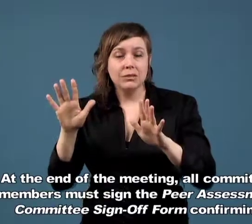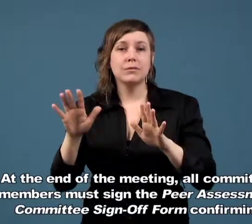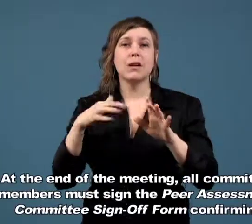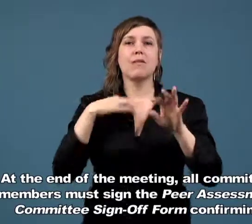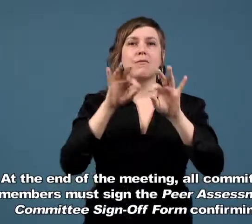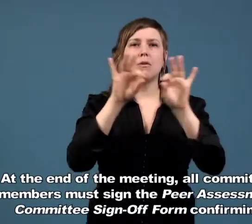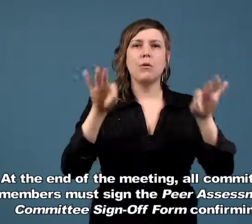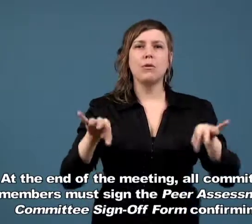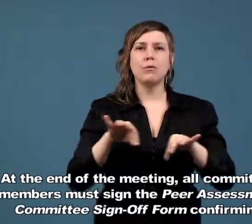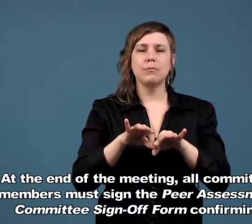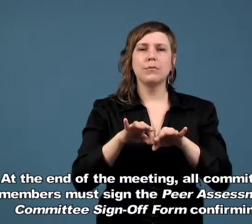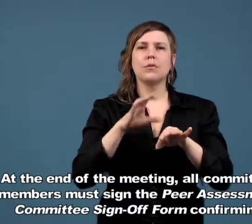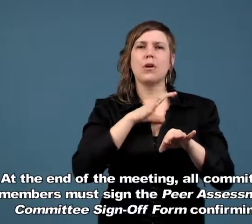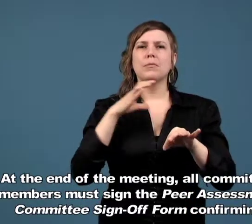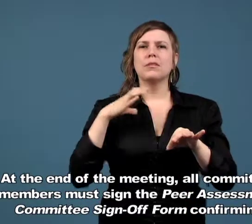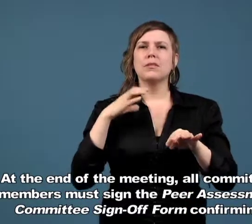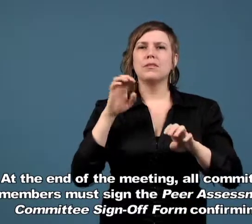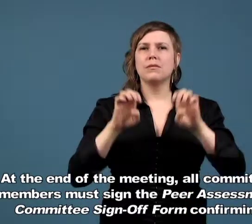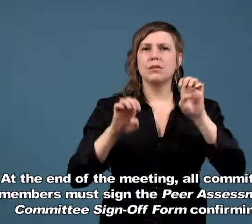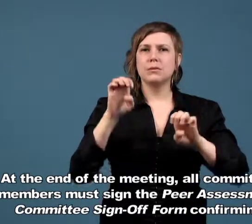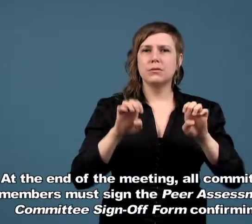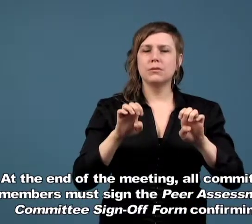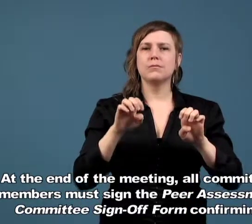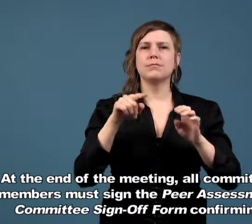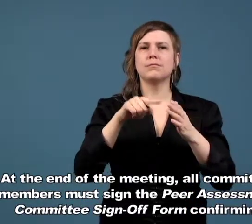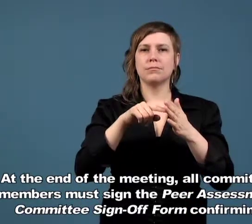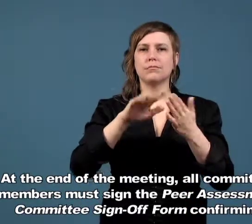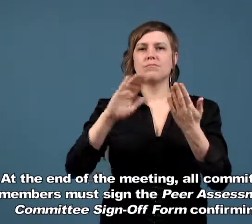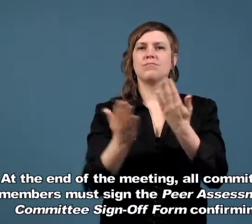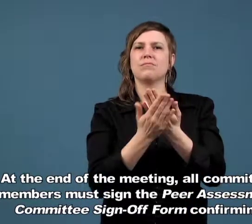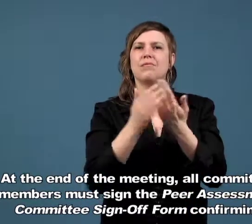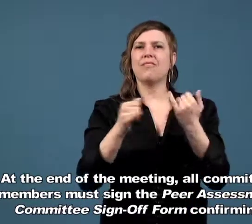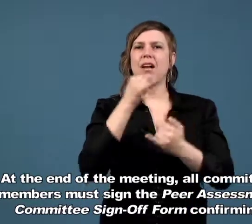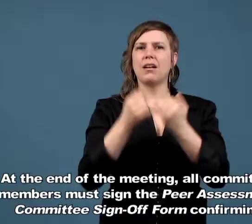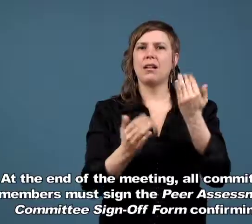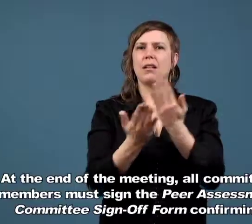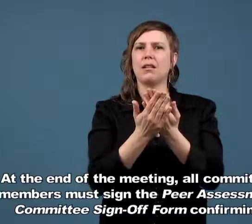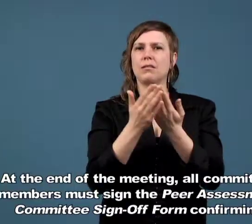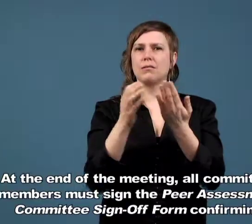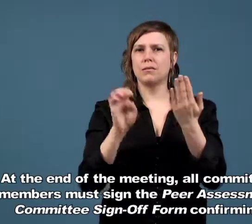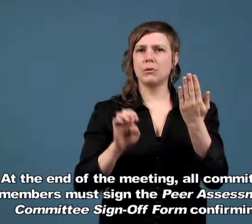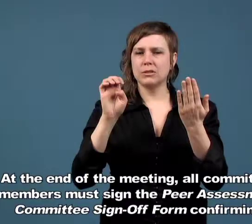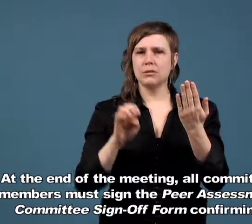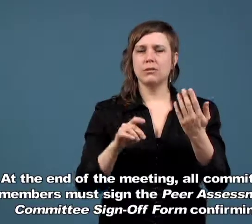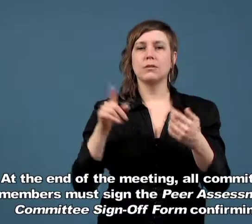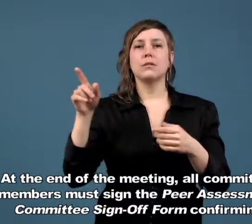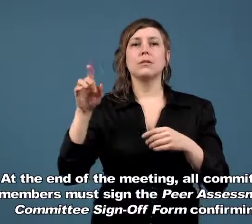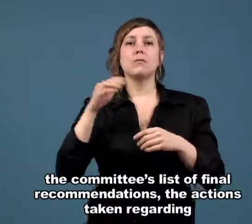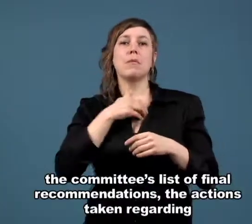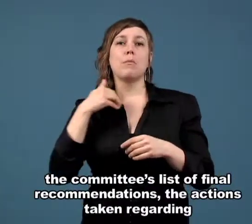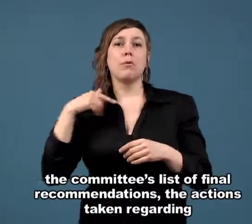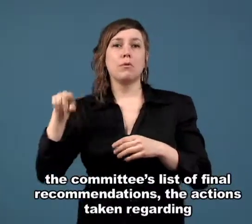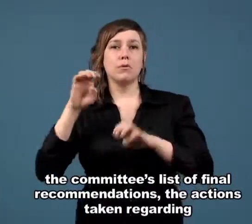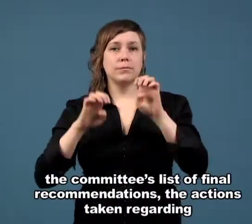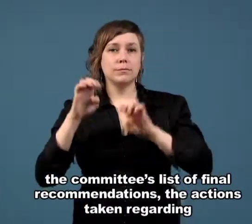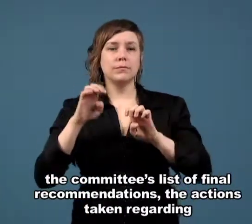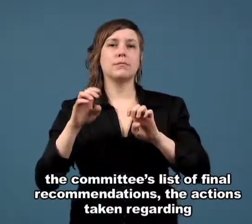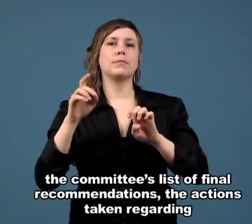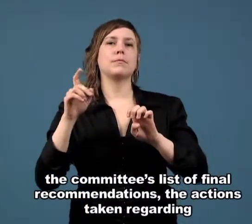At the end of the meeting, all committee members must sign the Peer Assessment Committee sign-off form confirming the committee's list